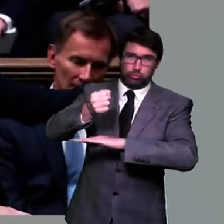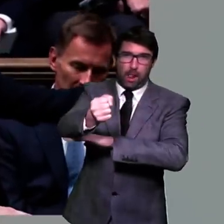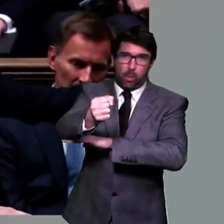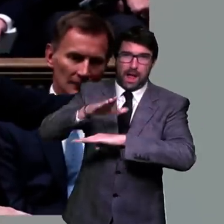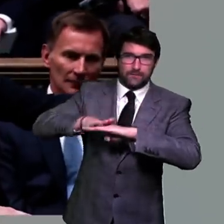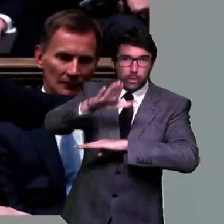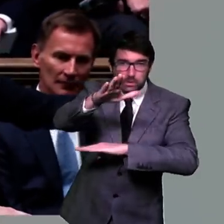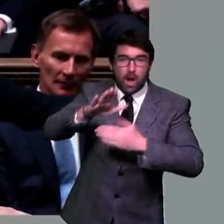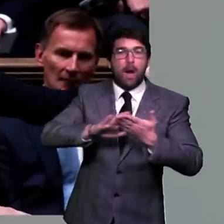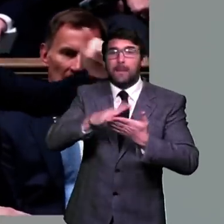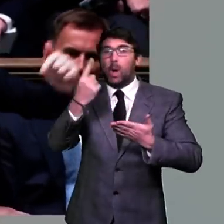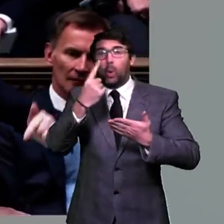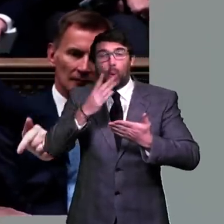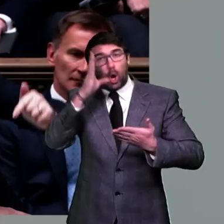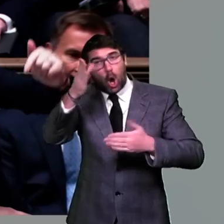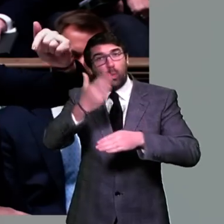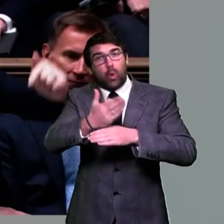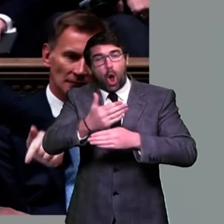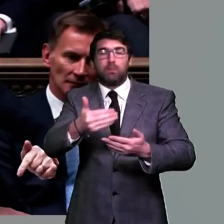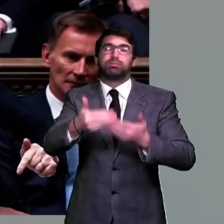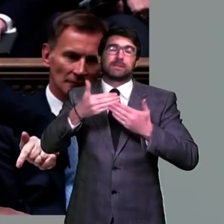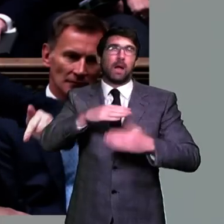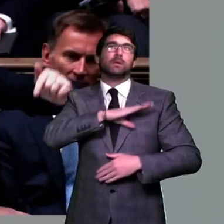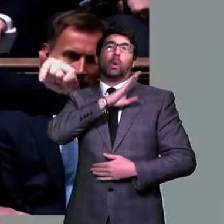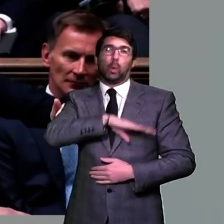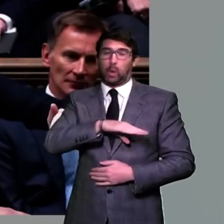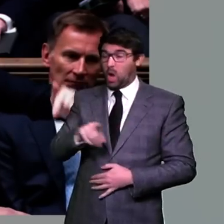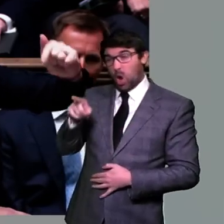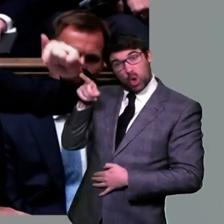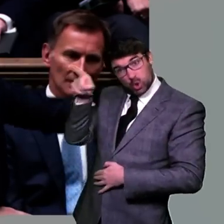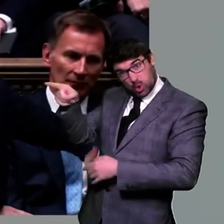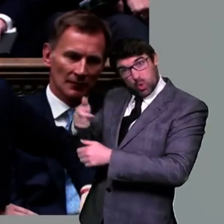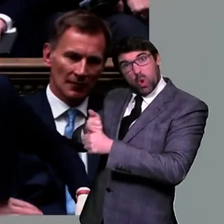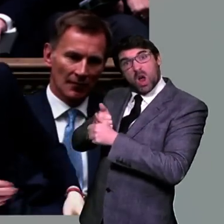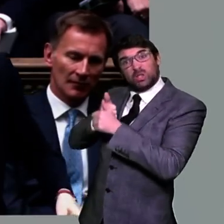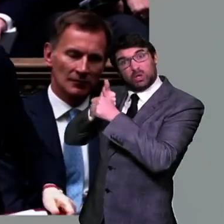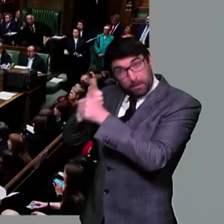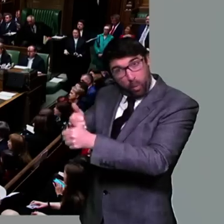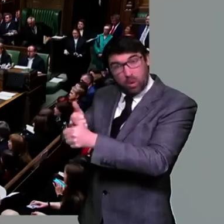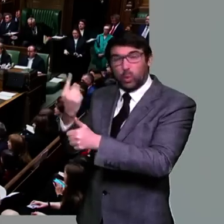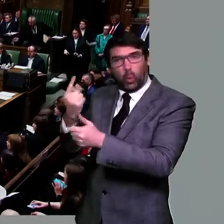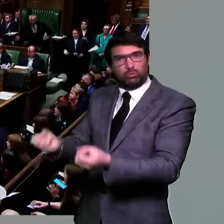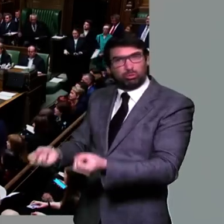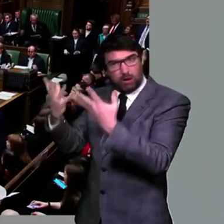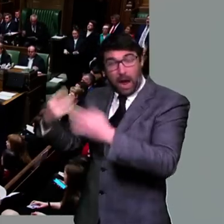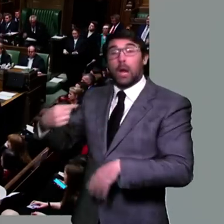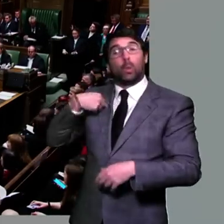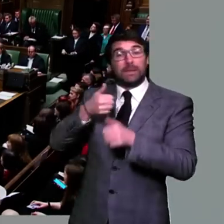going to work are protected. He backs the strikers, we back the strivers.